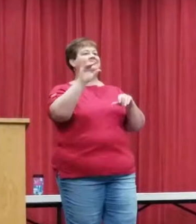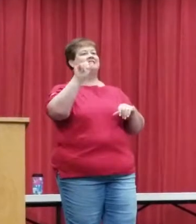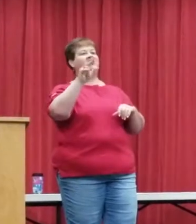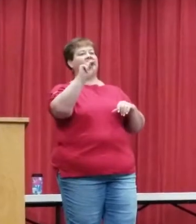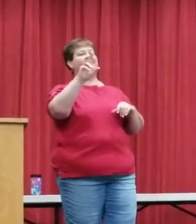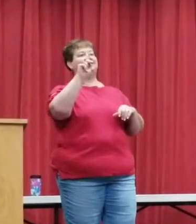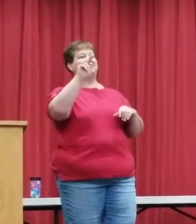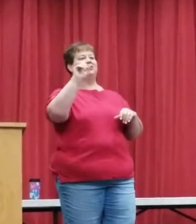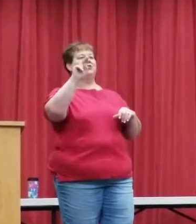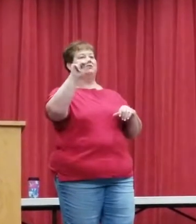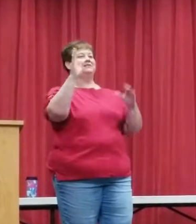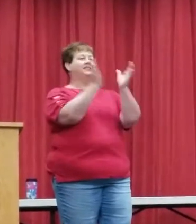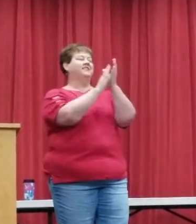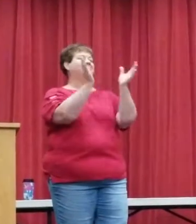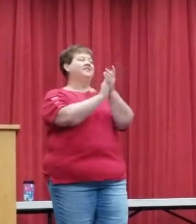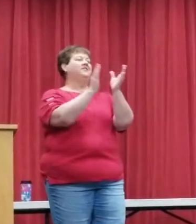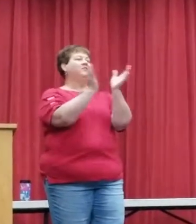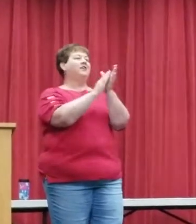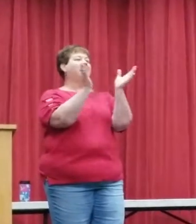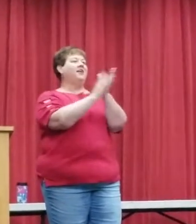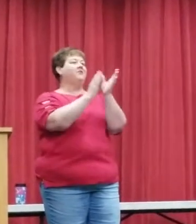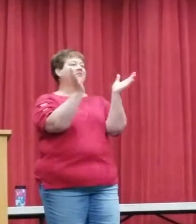Coon.